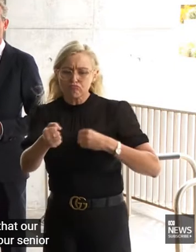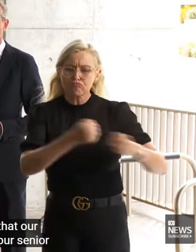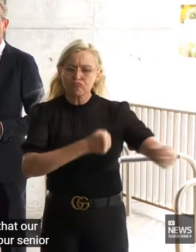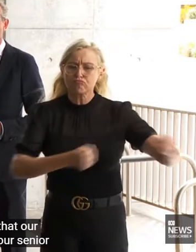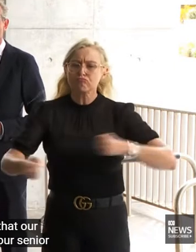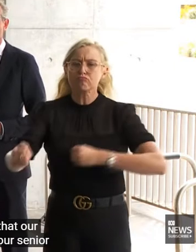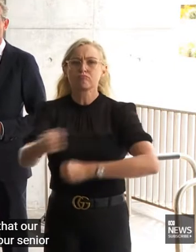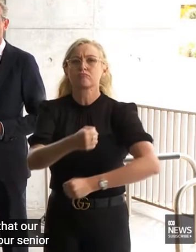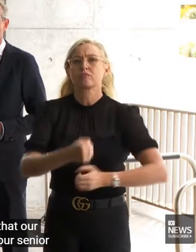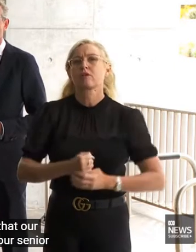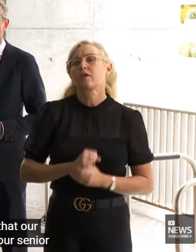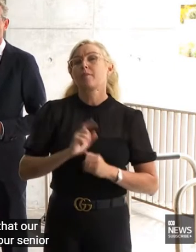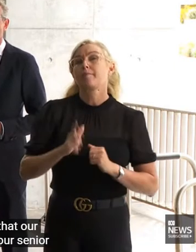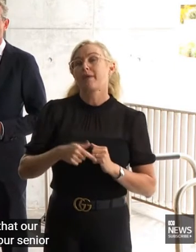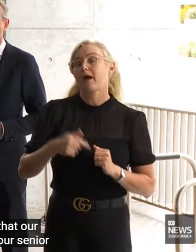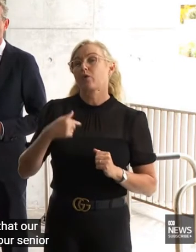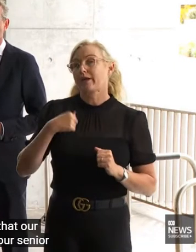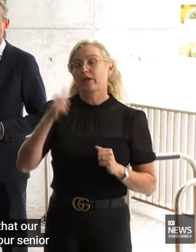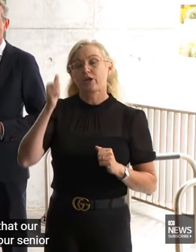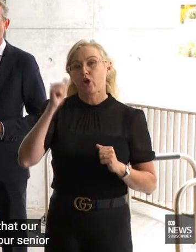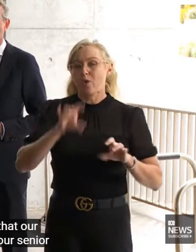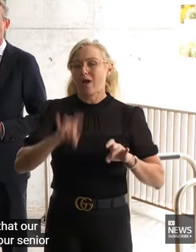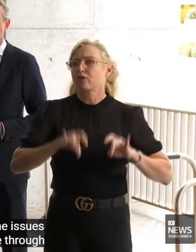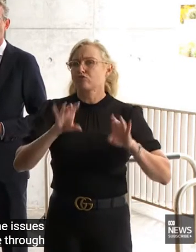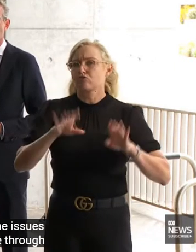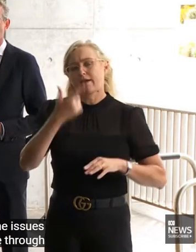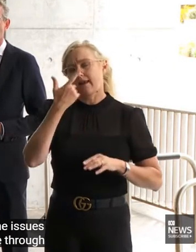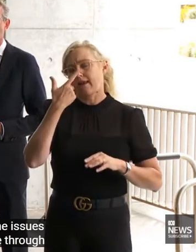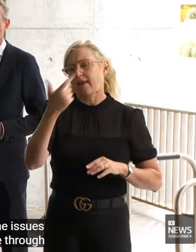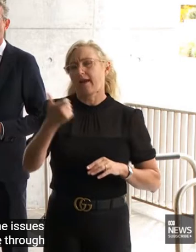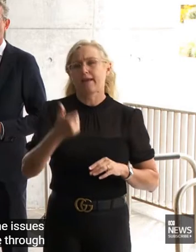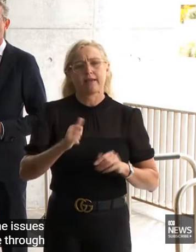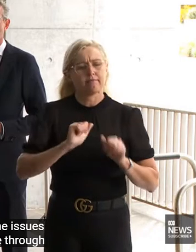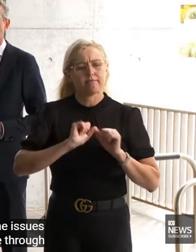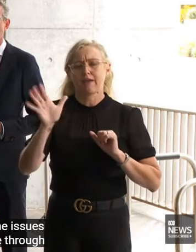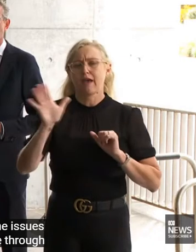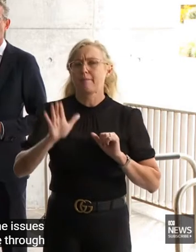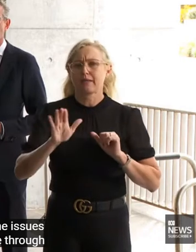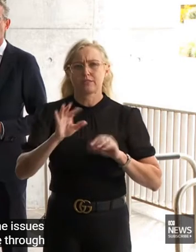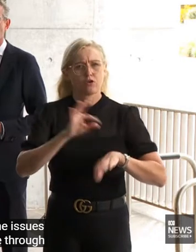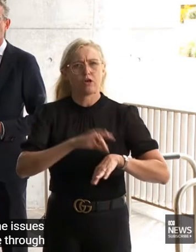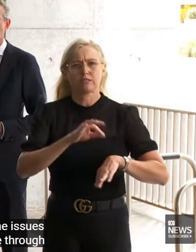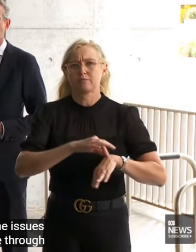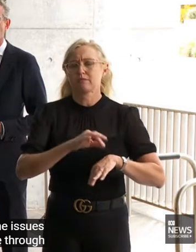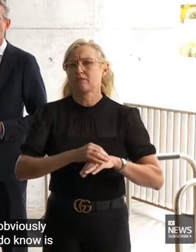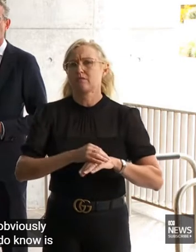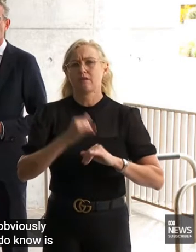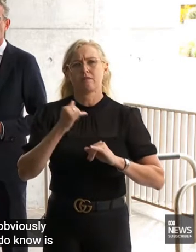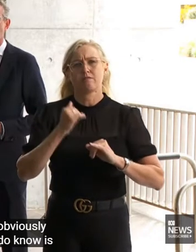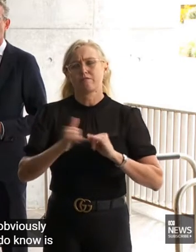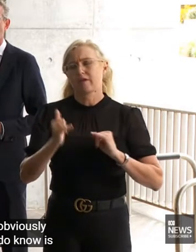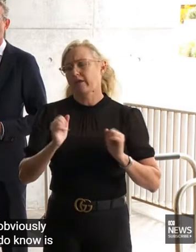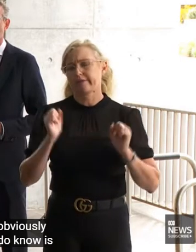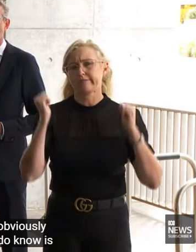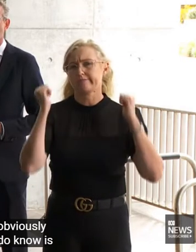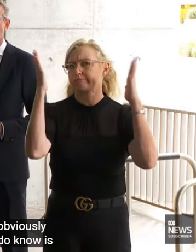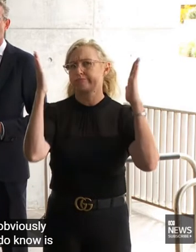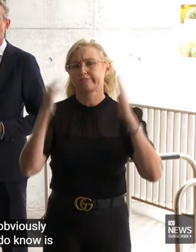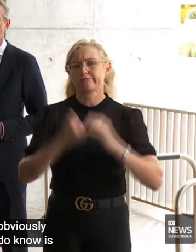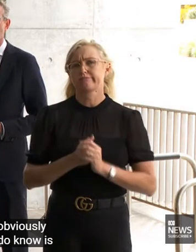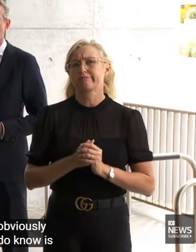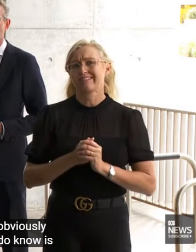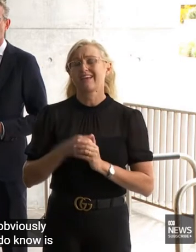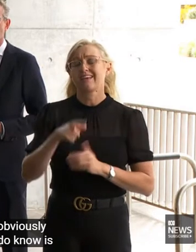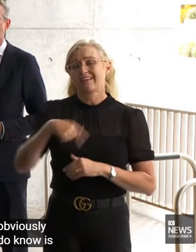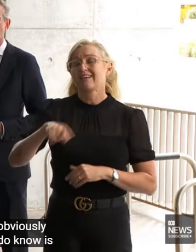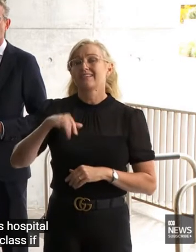is we have a world-class hospital system with world-class, if somewhat exhausted, staff, and they work as a